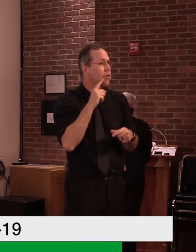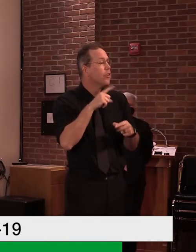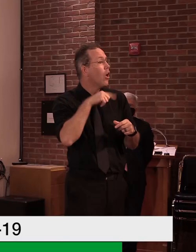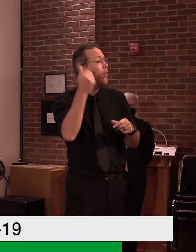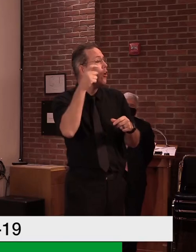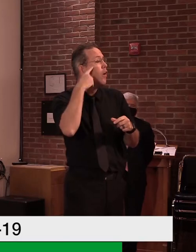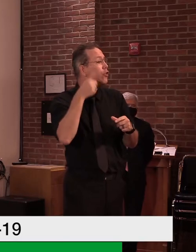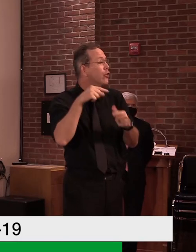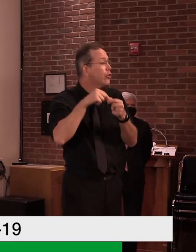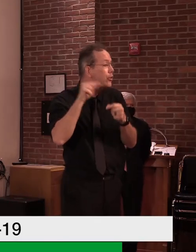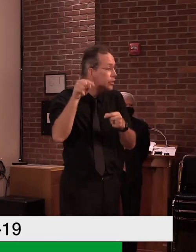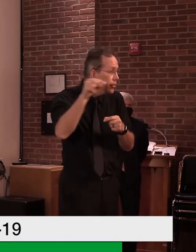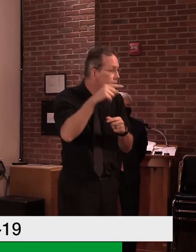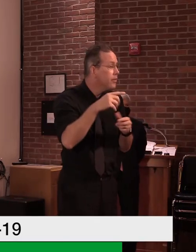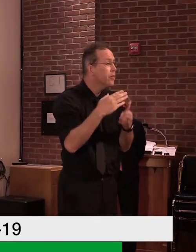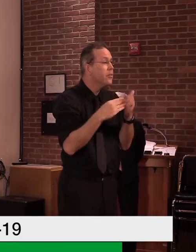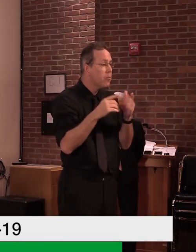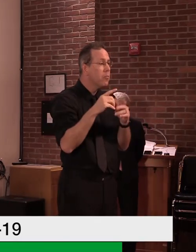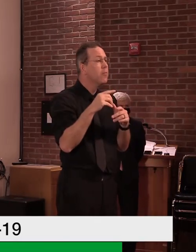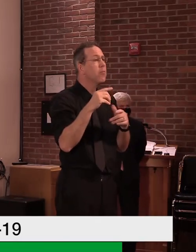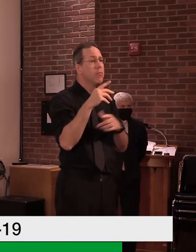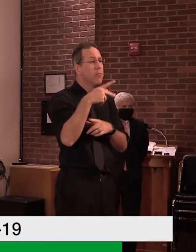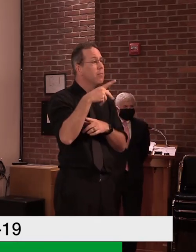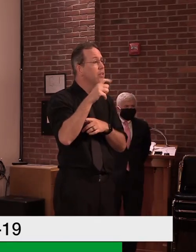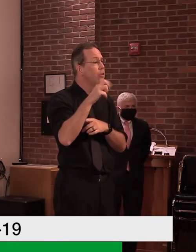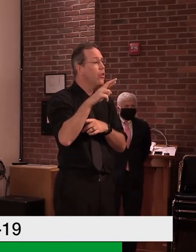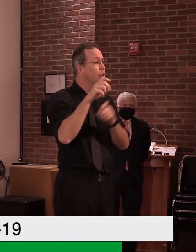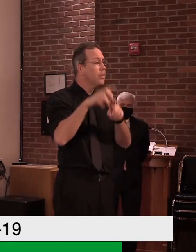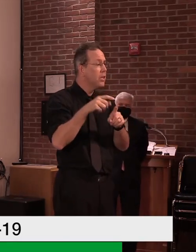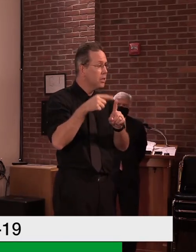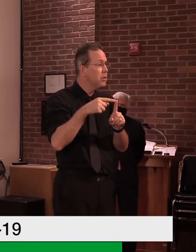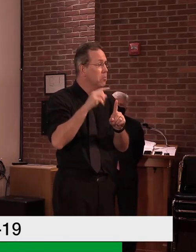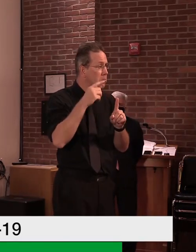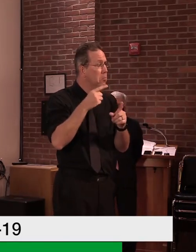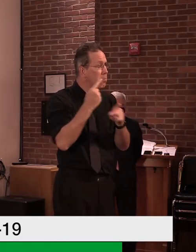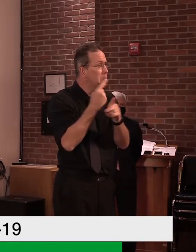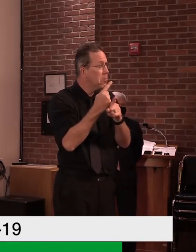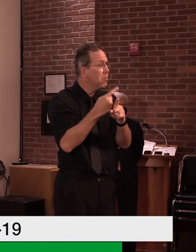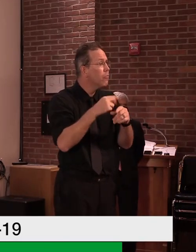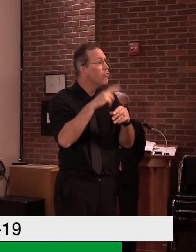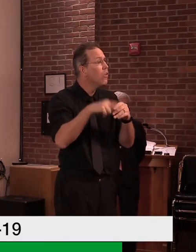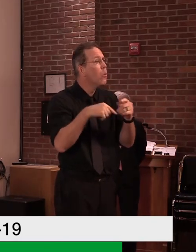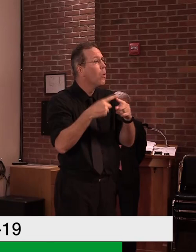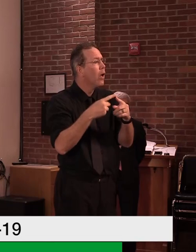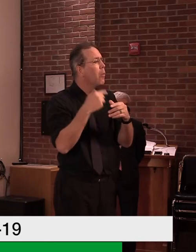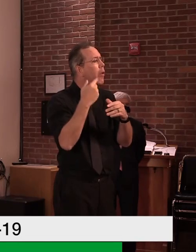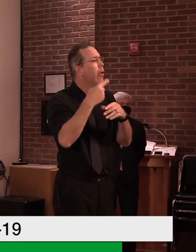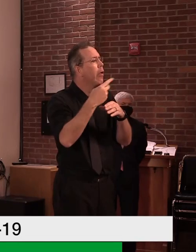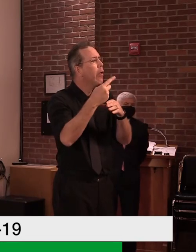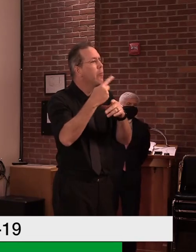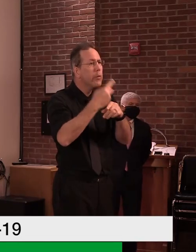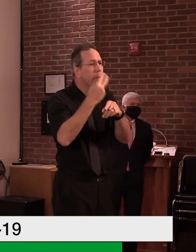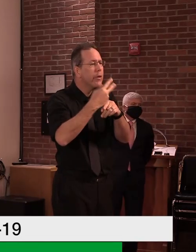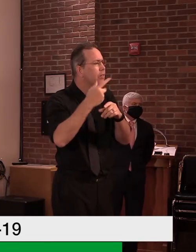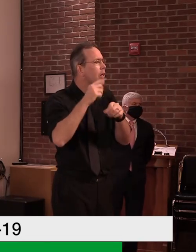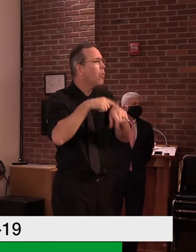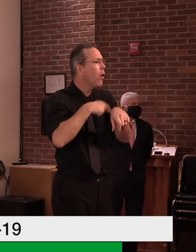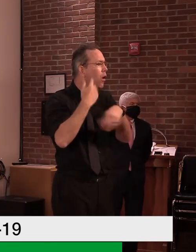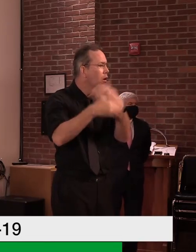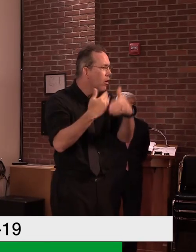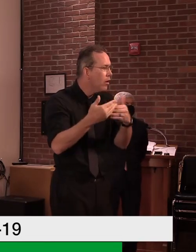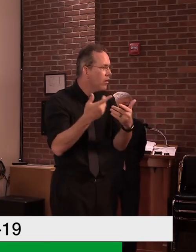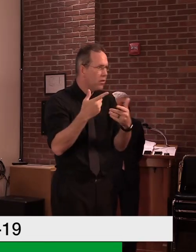become overstressed by the surges all around the country. And with those surges come way more requests for